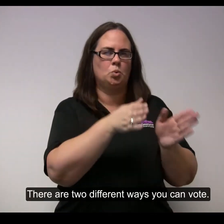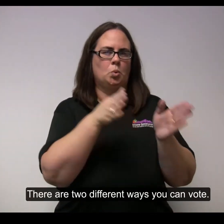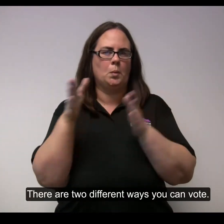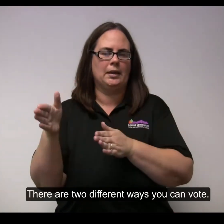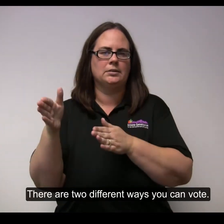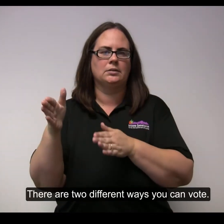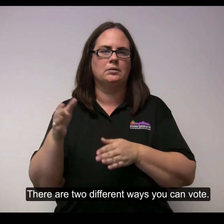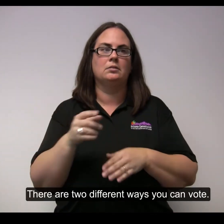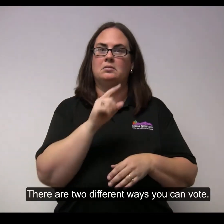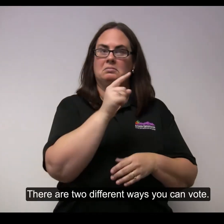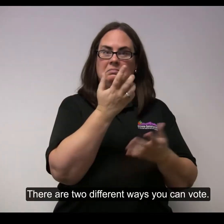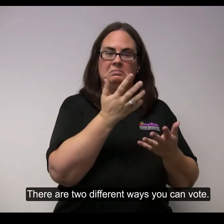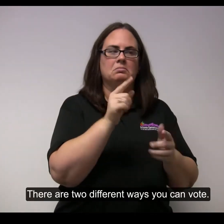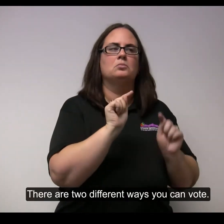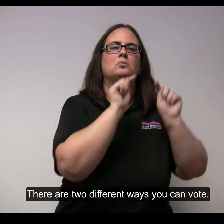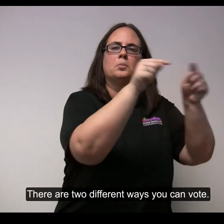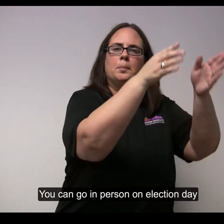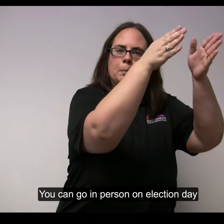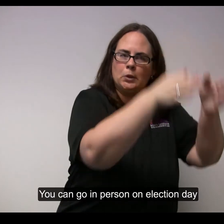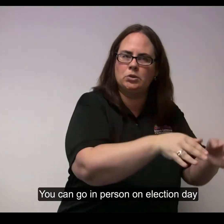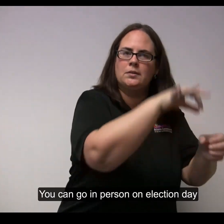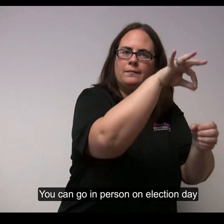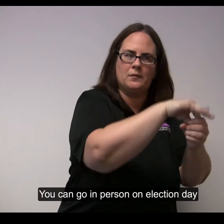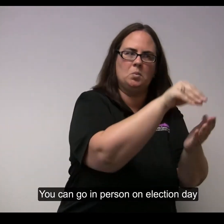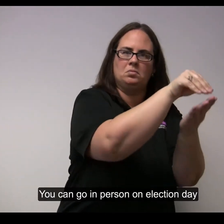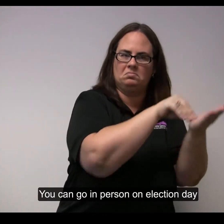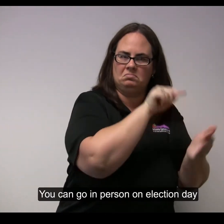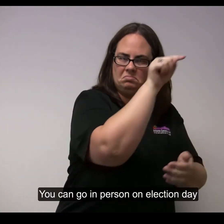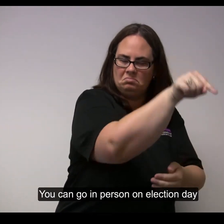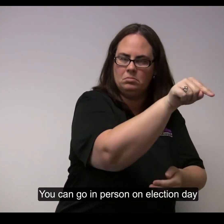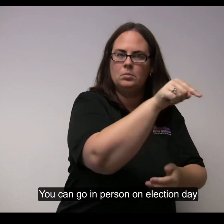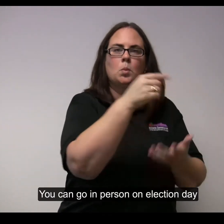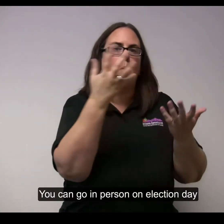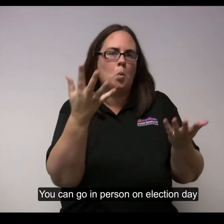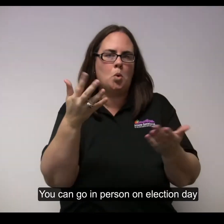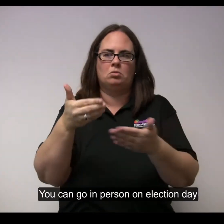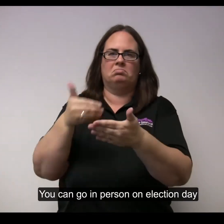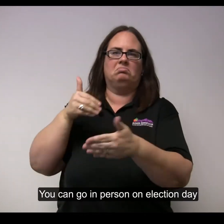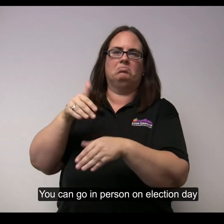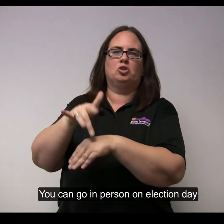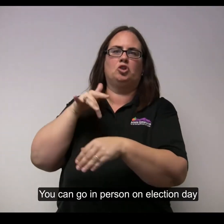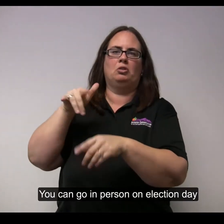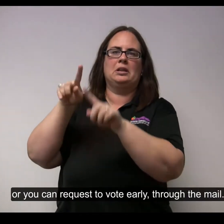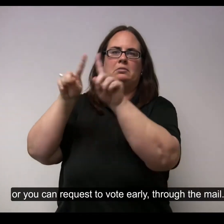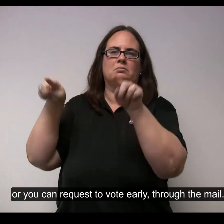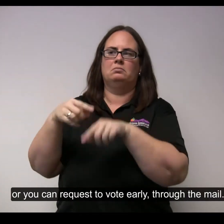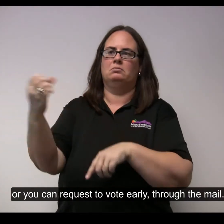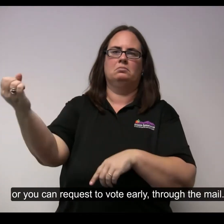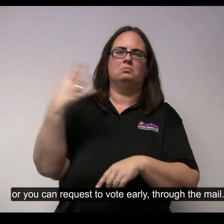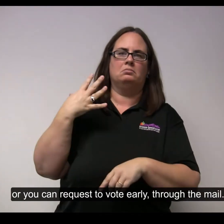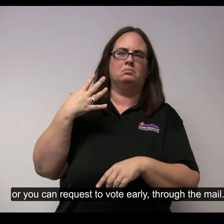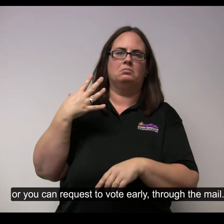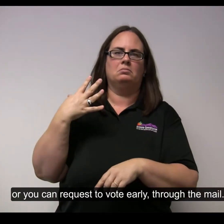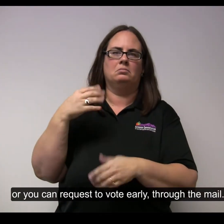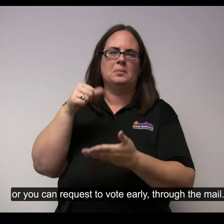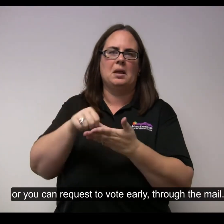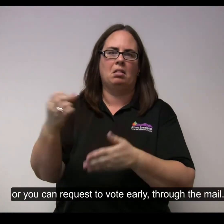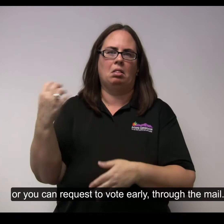There are two different ways you can vote. You can go in person on election day, or you can request to vote early through